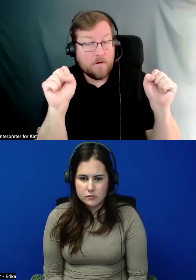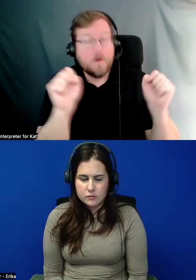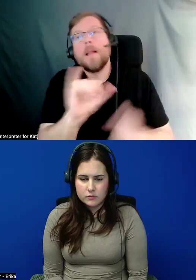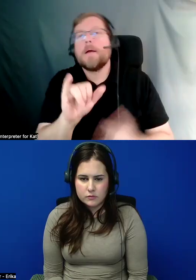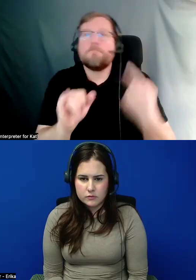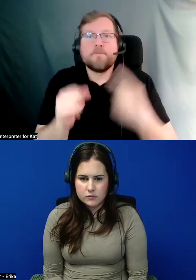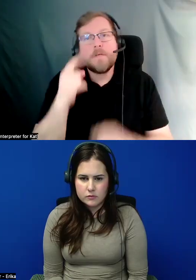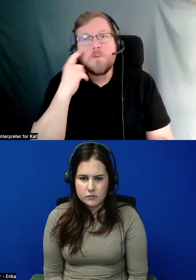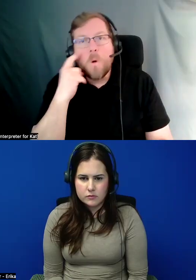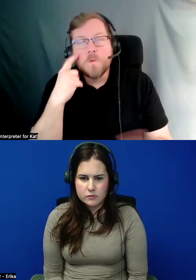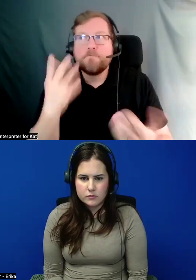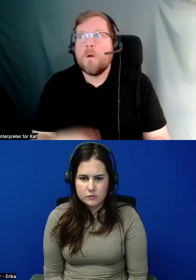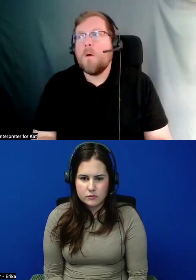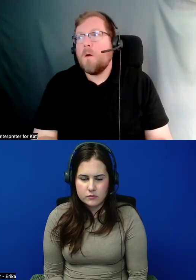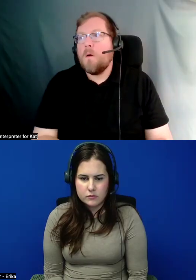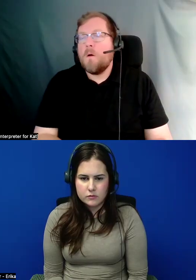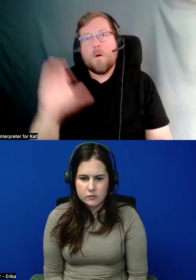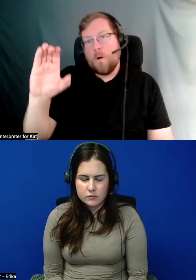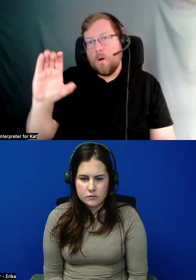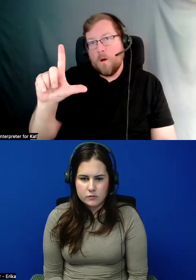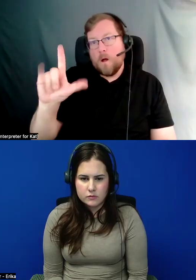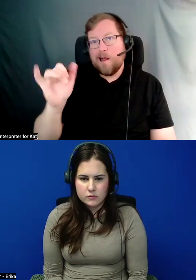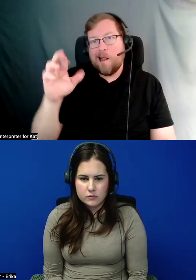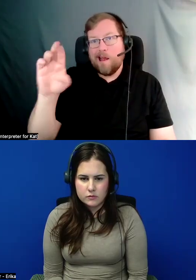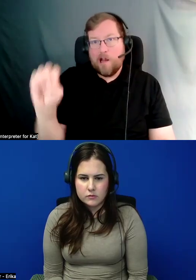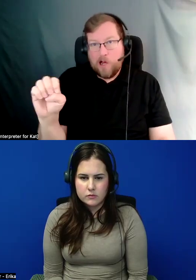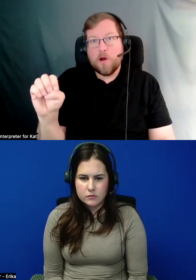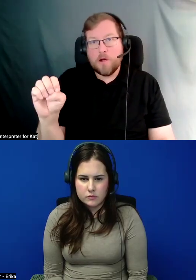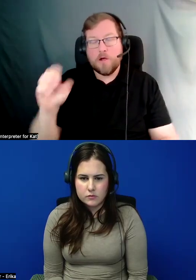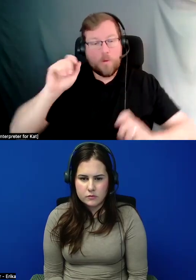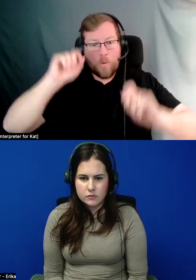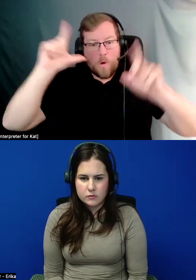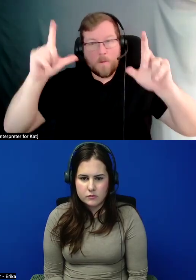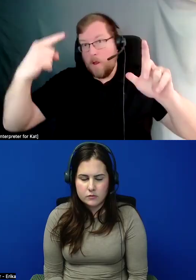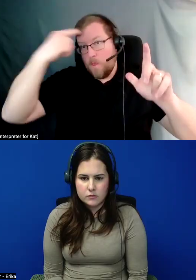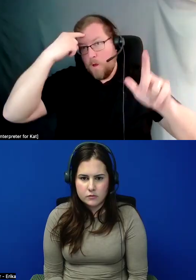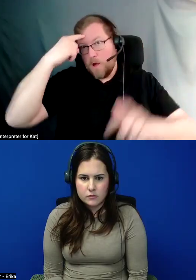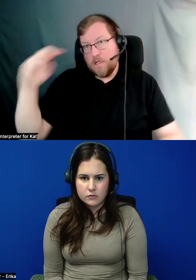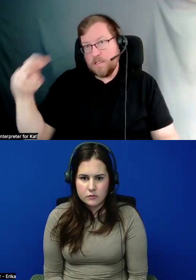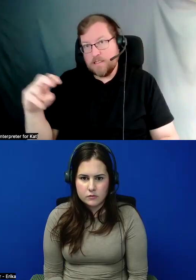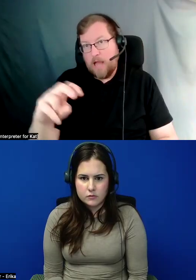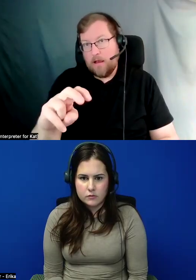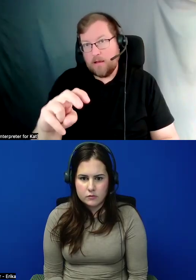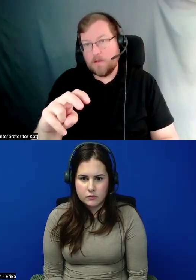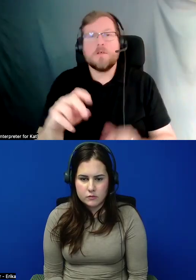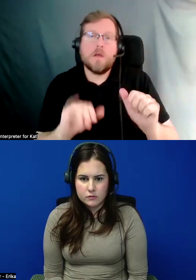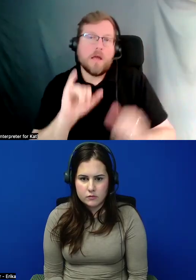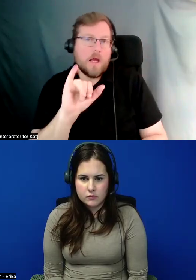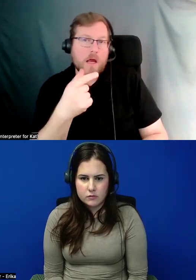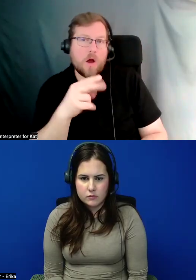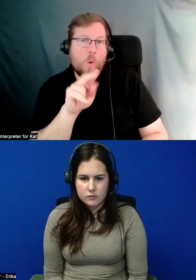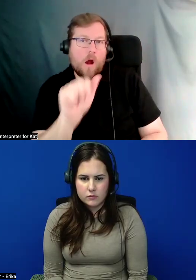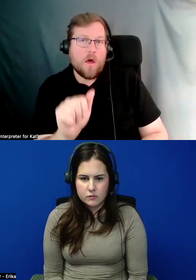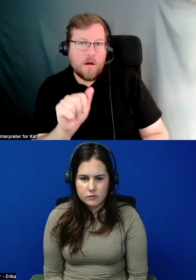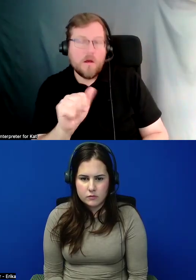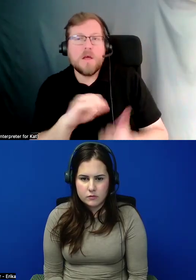part where Claire waked up and she thought there was a snake. It was the iguana. So how did the